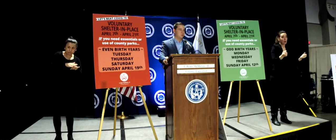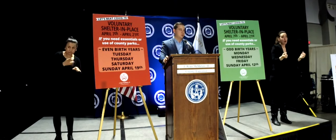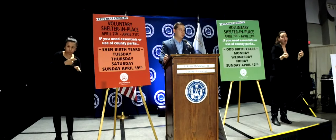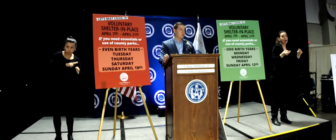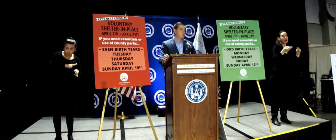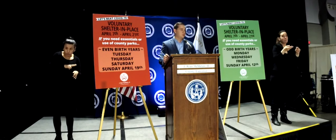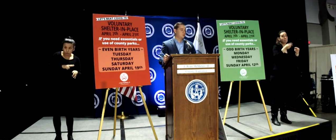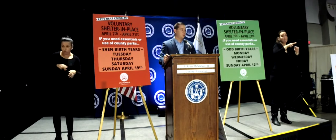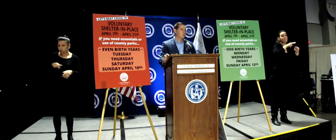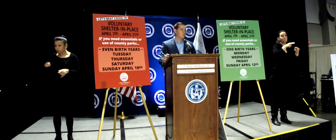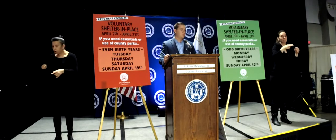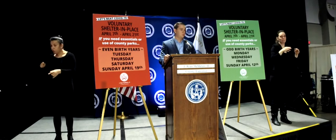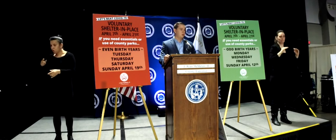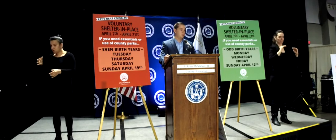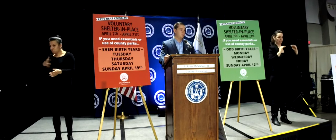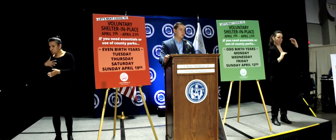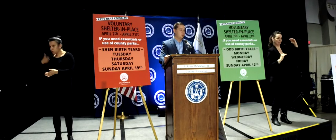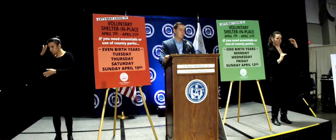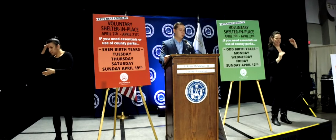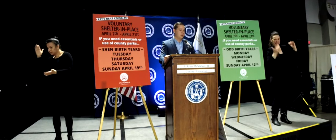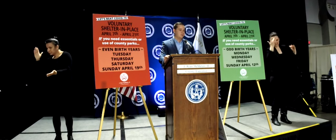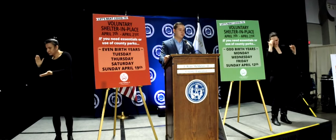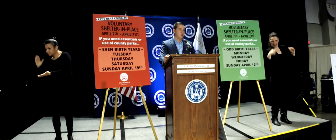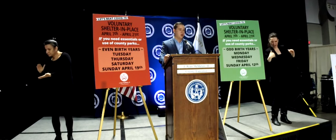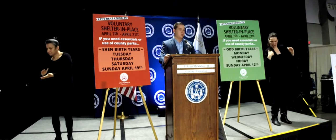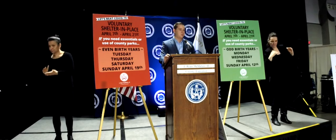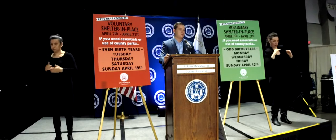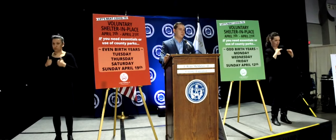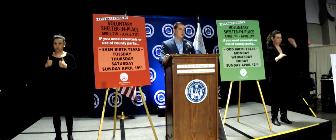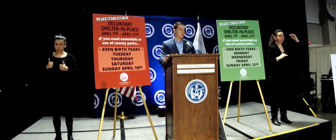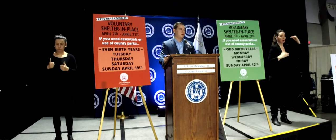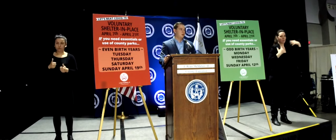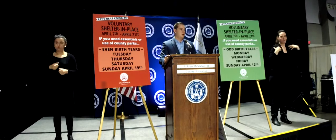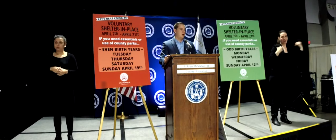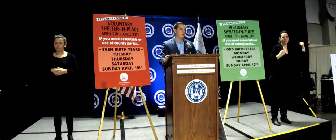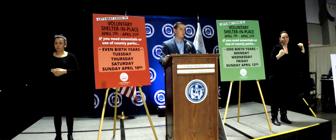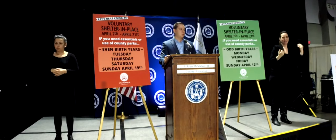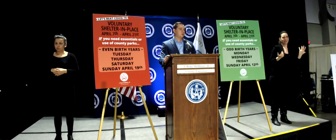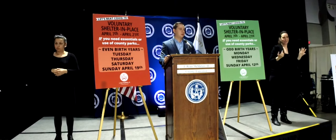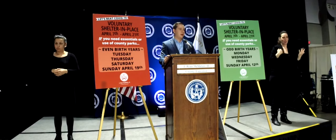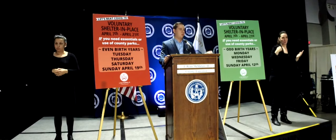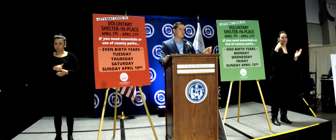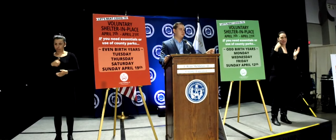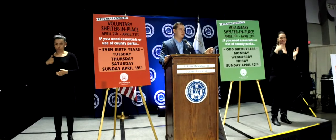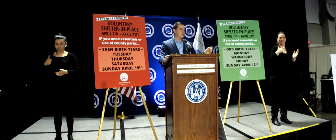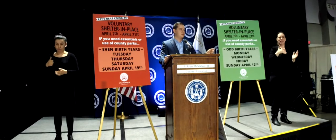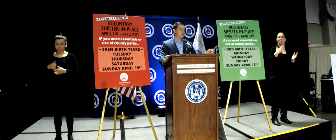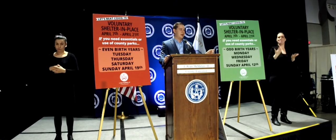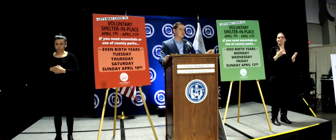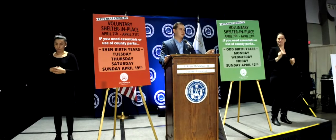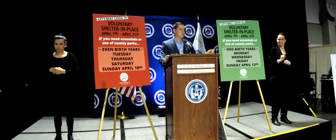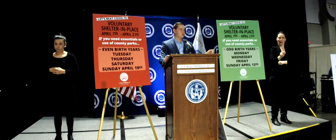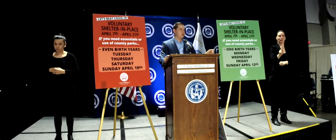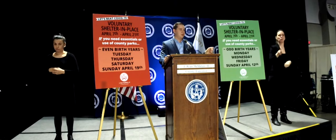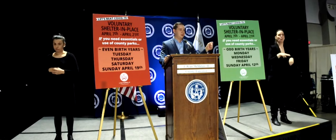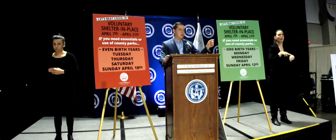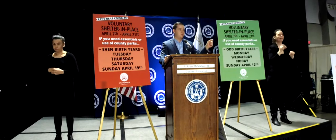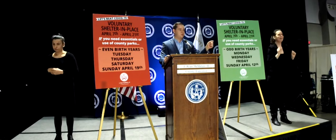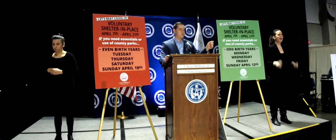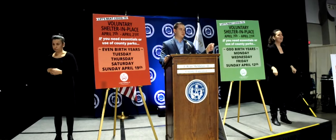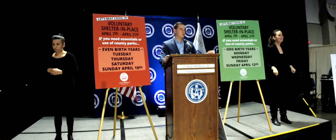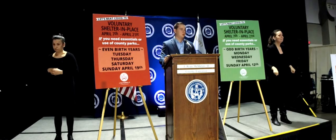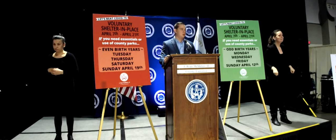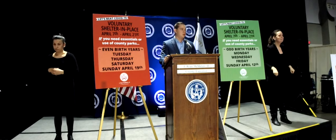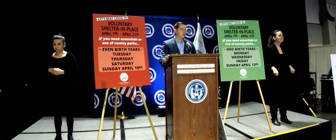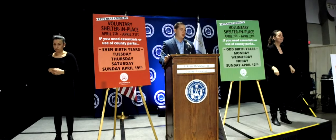this community is going to really have a strong argument to make about looking at what's non-essential today, can that